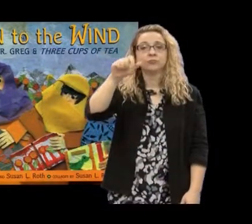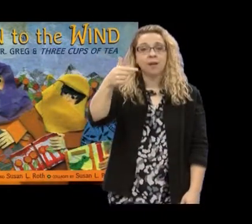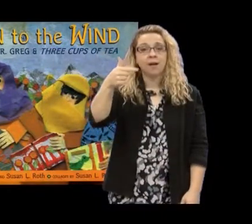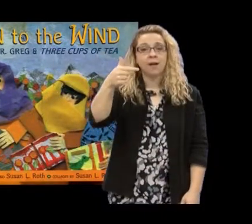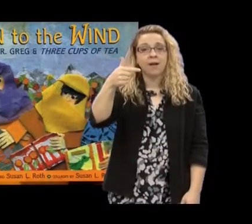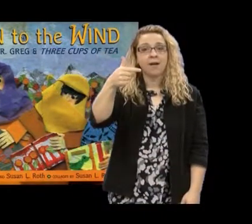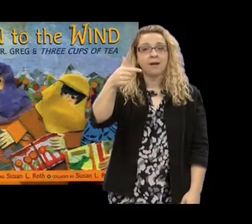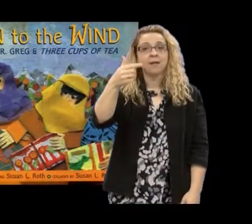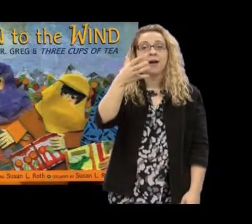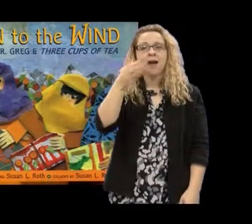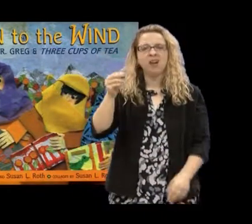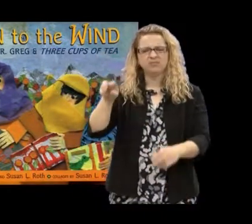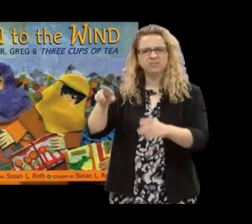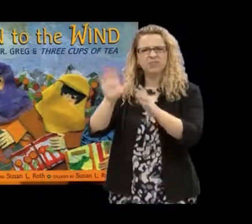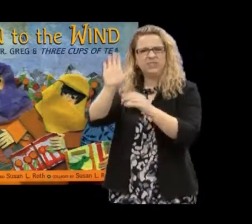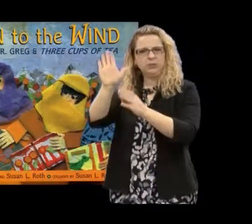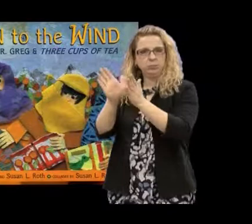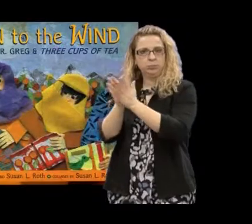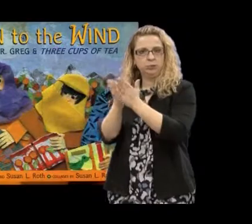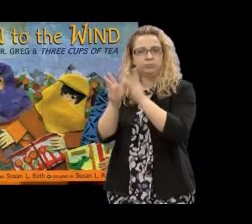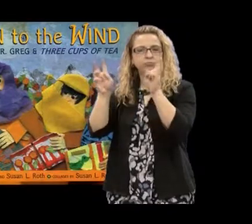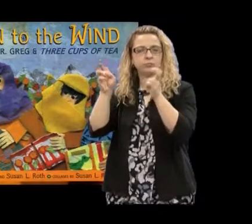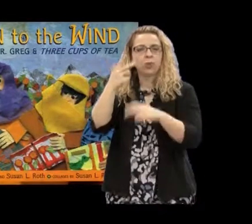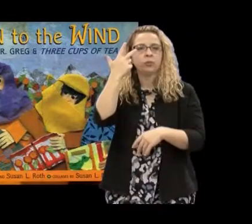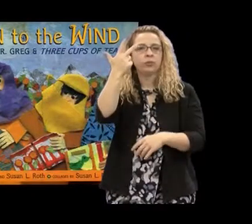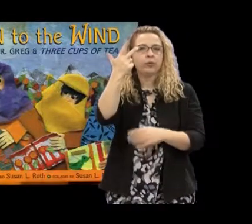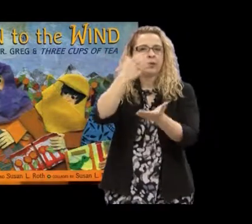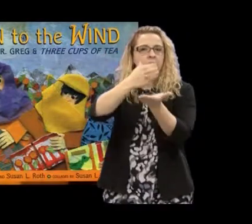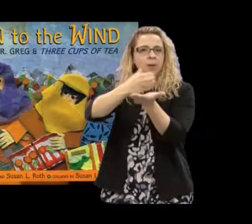and his book, 3 Cups of Tea.